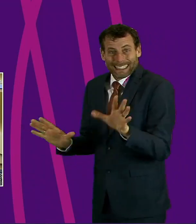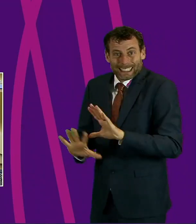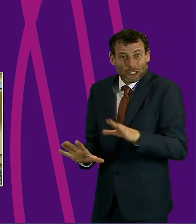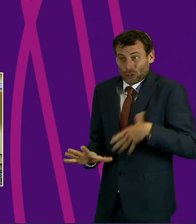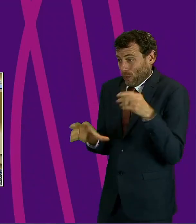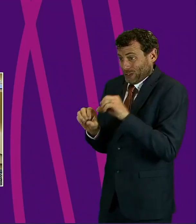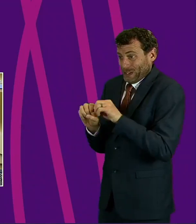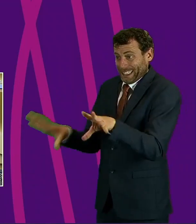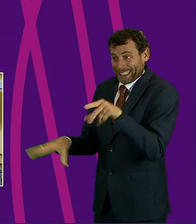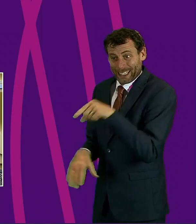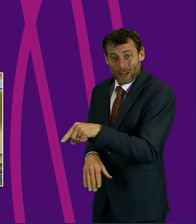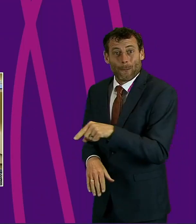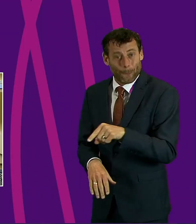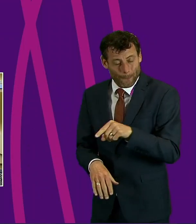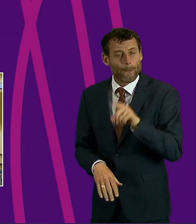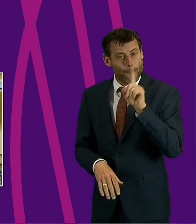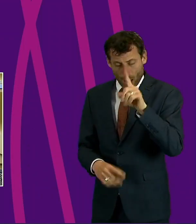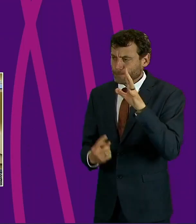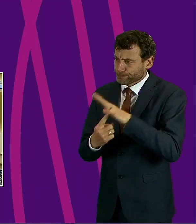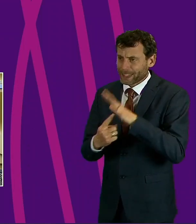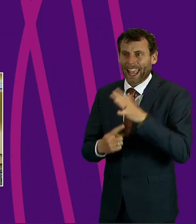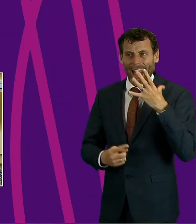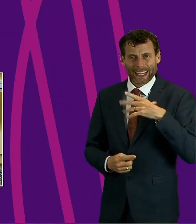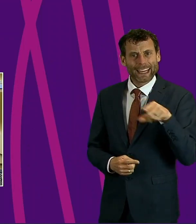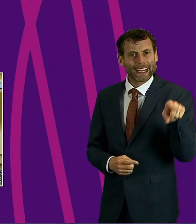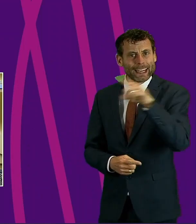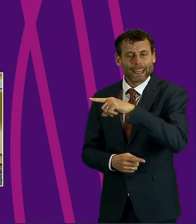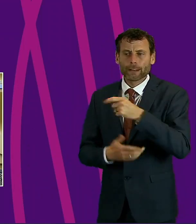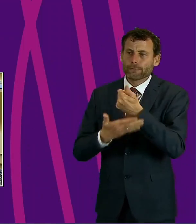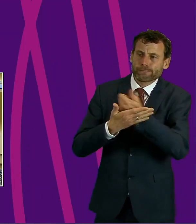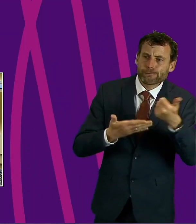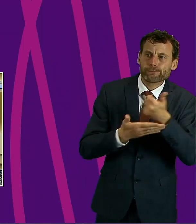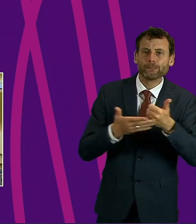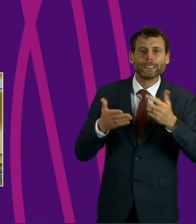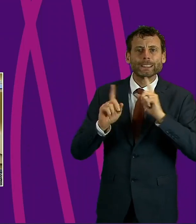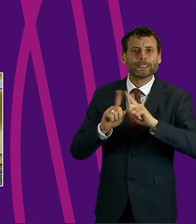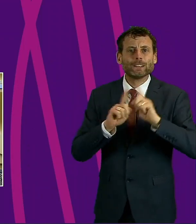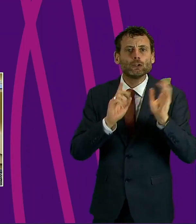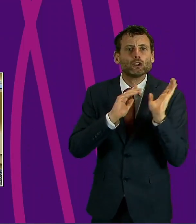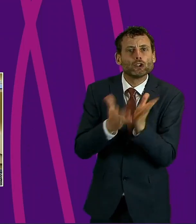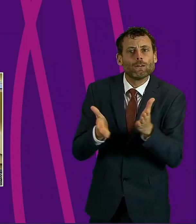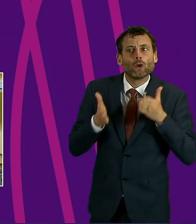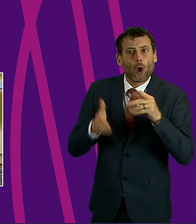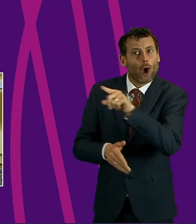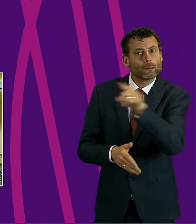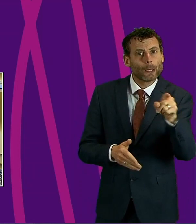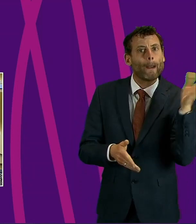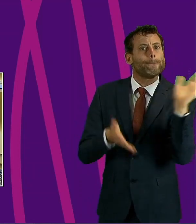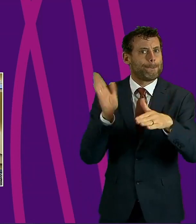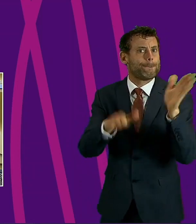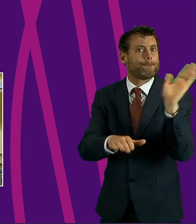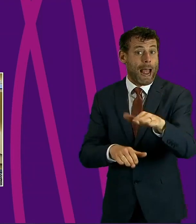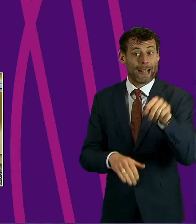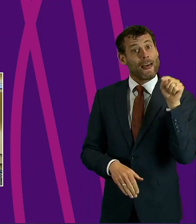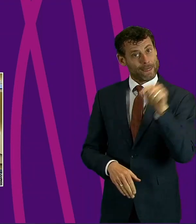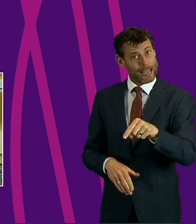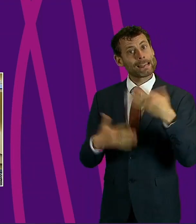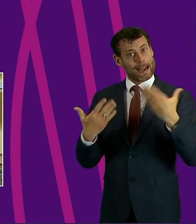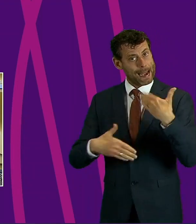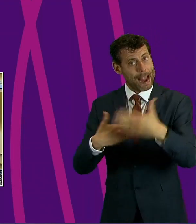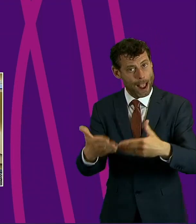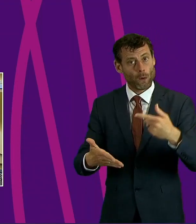but getting those procedures underway again is a priority, and as I say, that work is underway. That is part of the